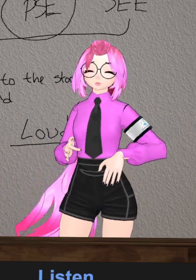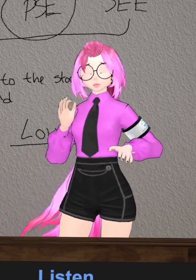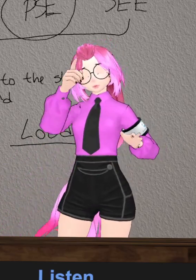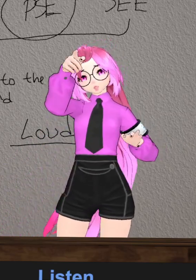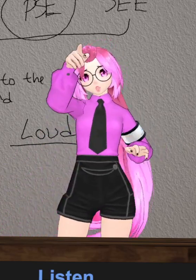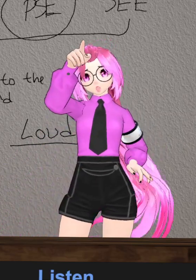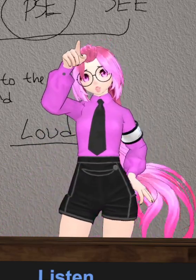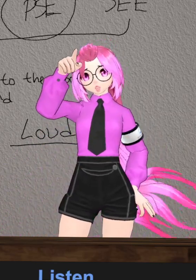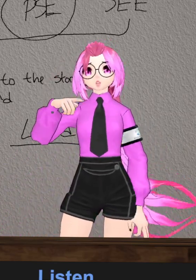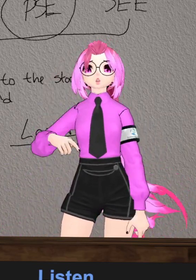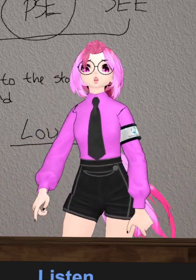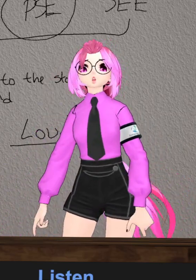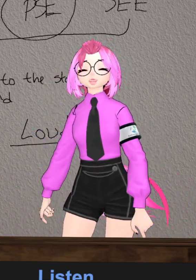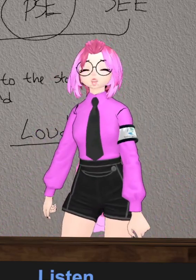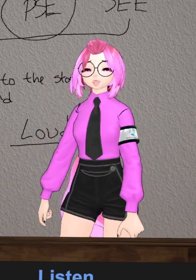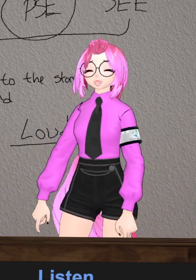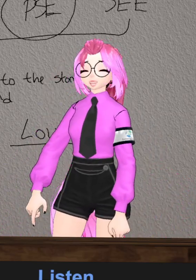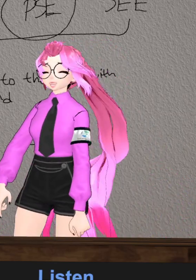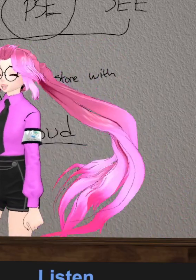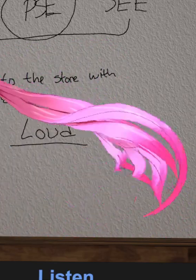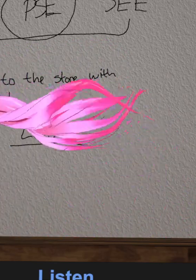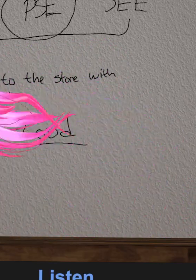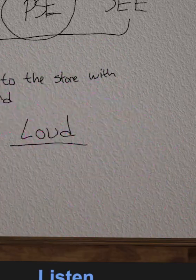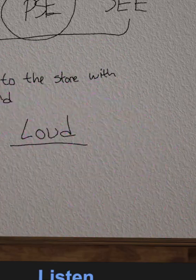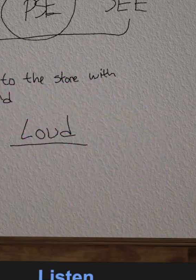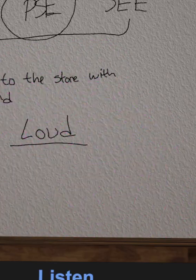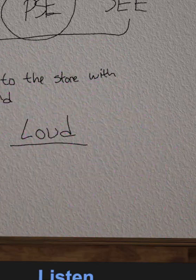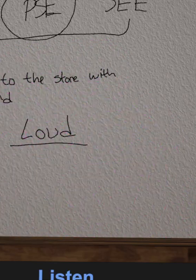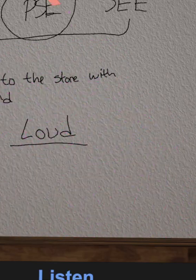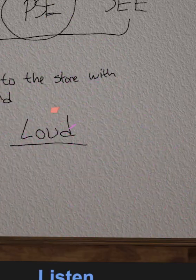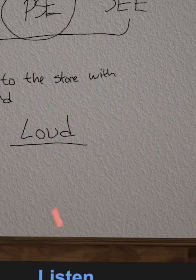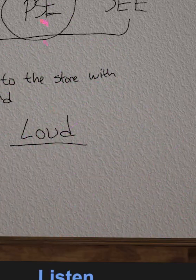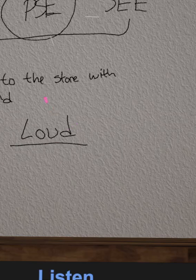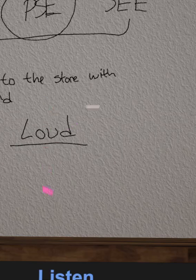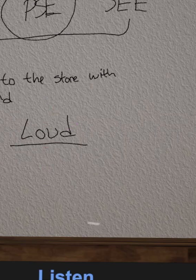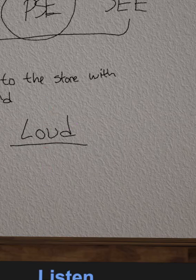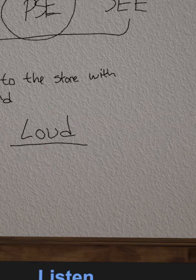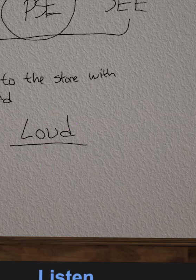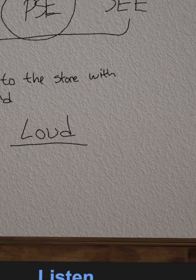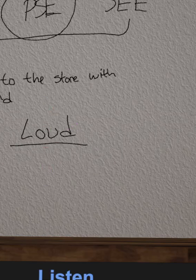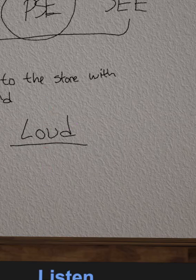But yeah, let's go take a photo. And I hope you enjoyed class. Yay!